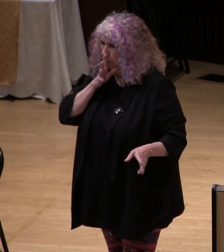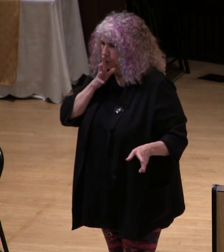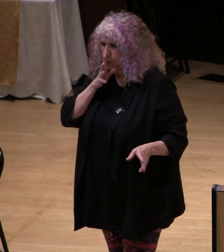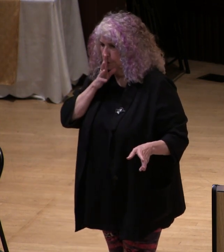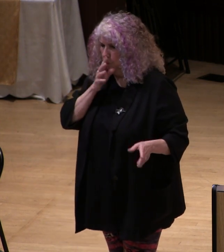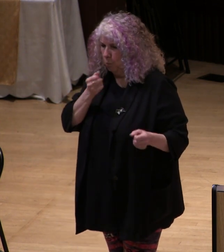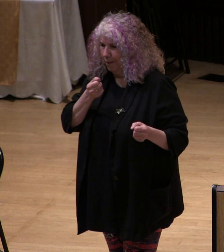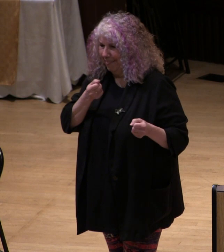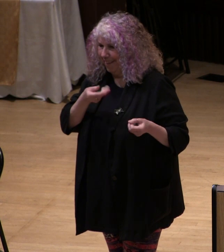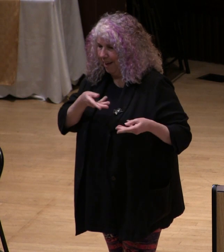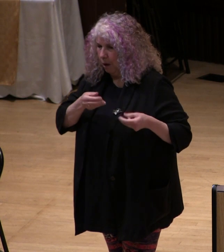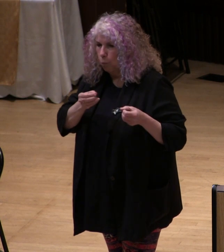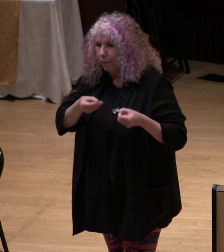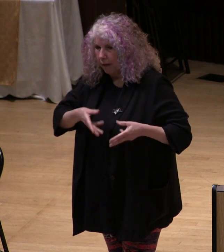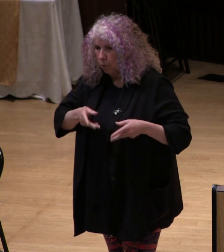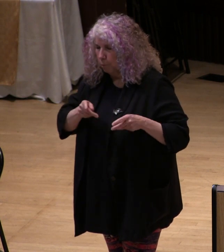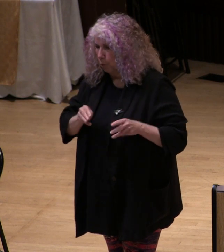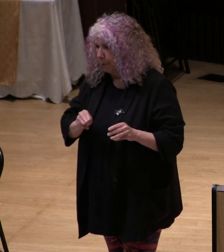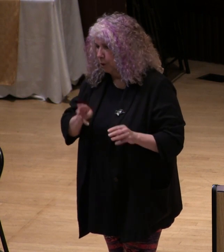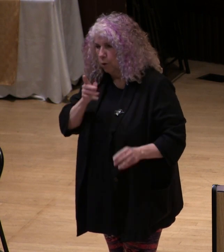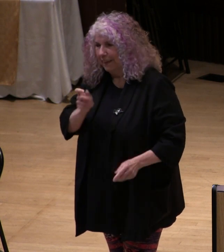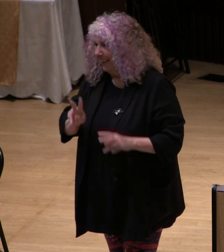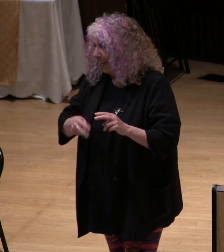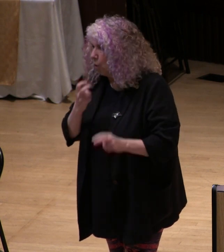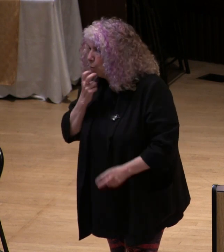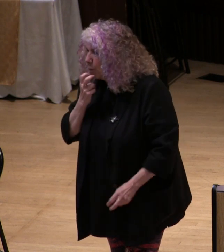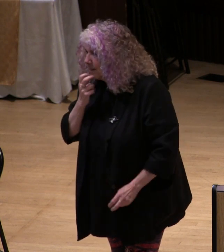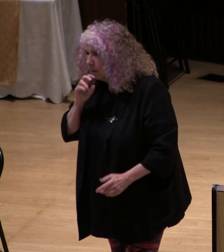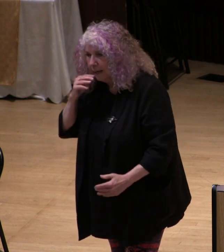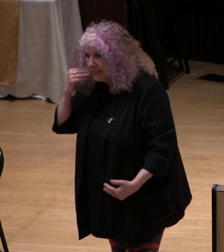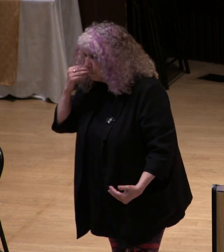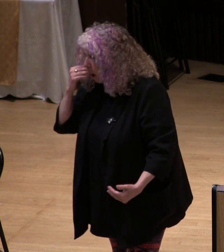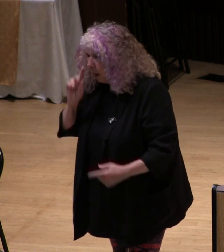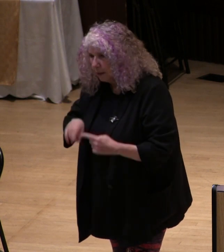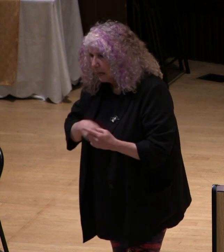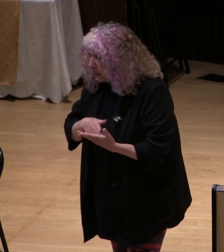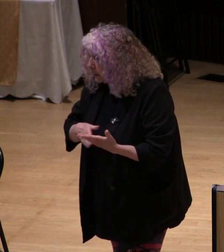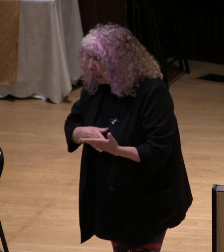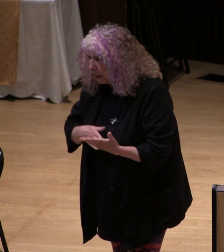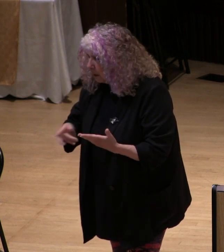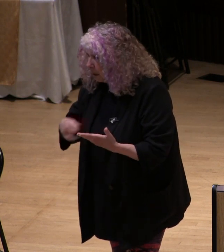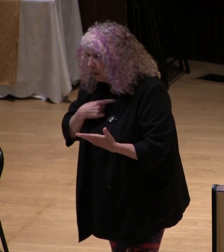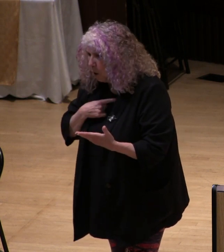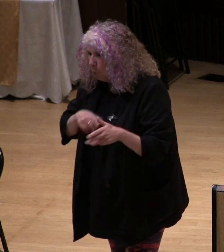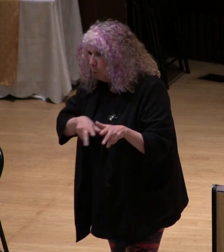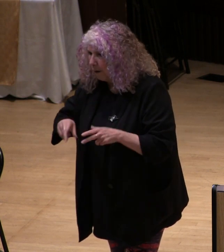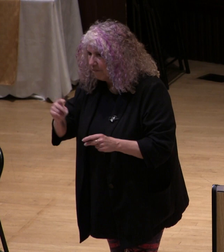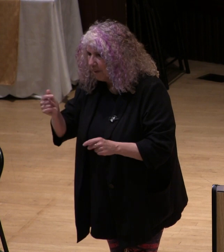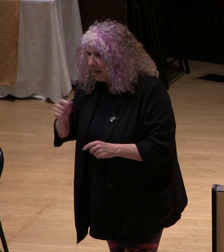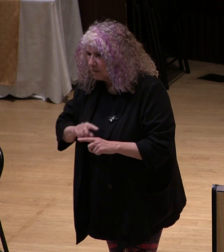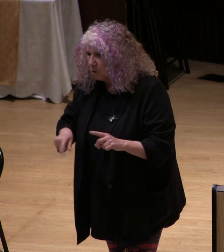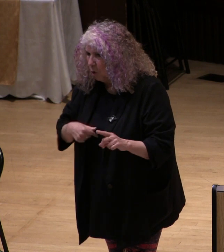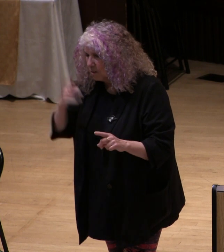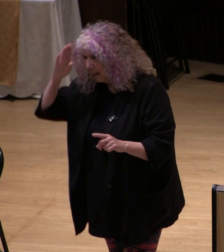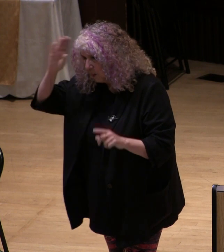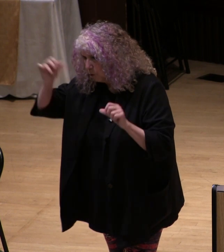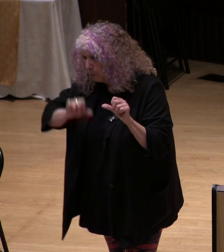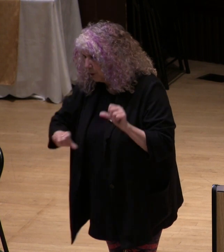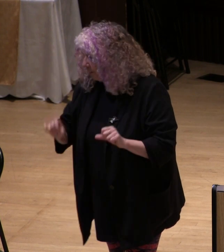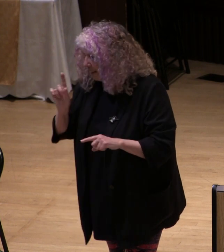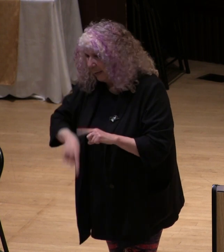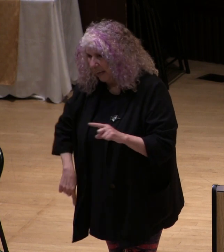without permission. They were not allowed to whistle, smile, sing, walk fast, or greet other